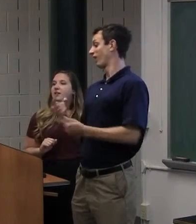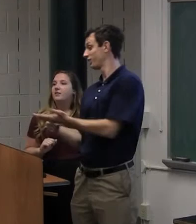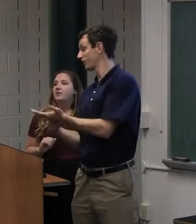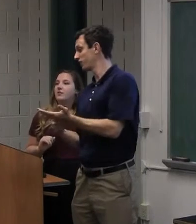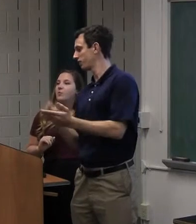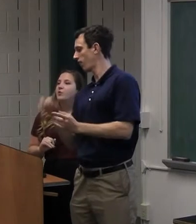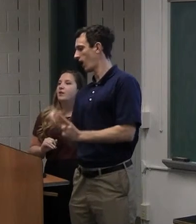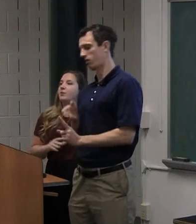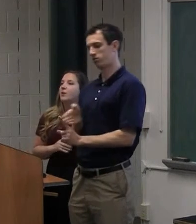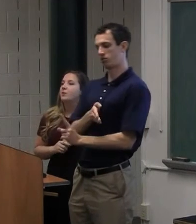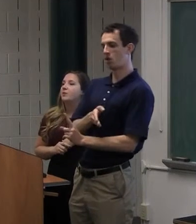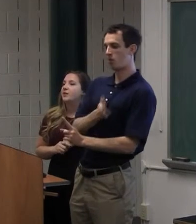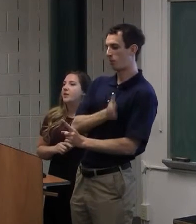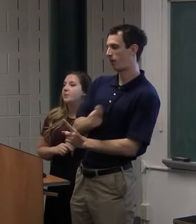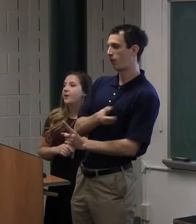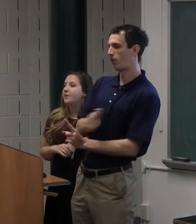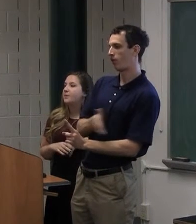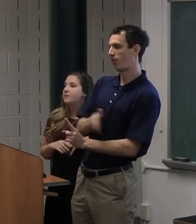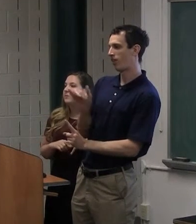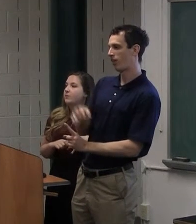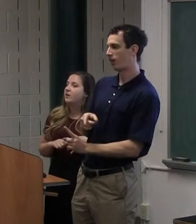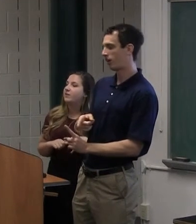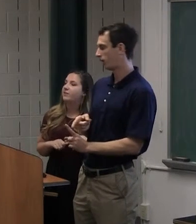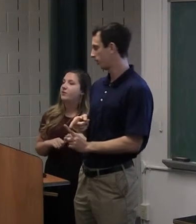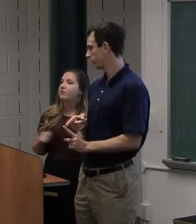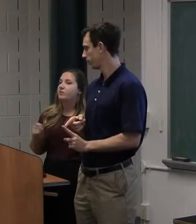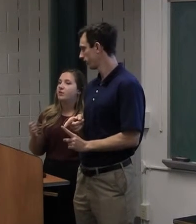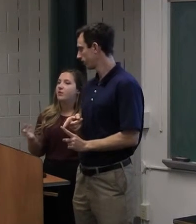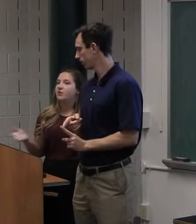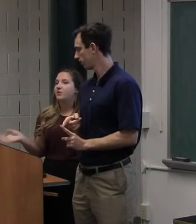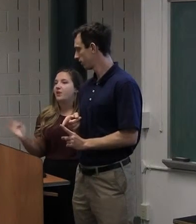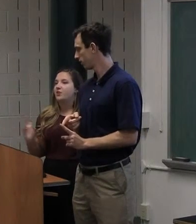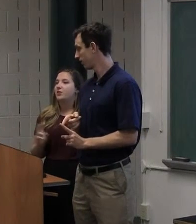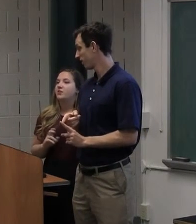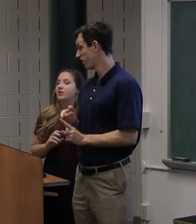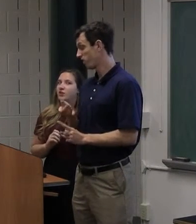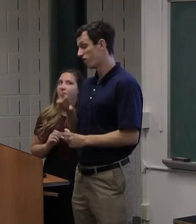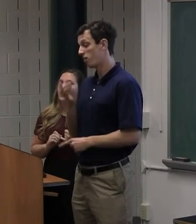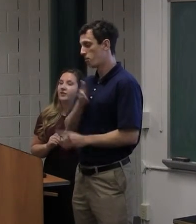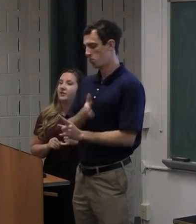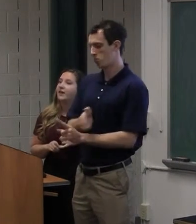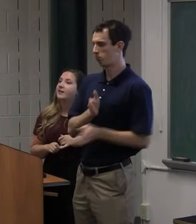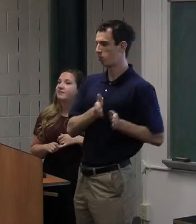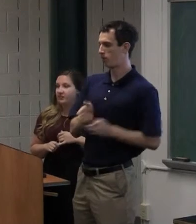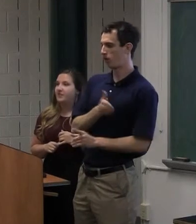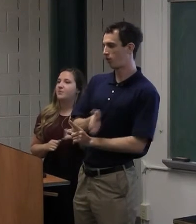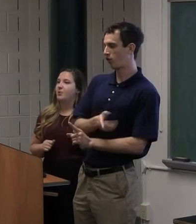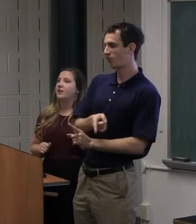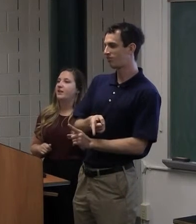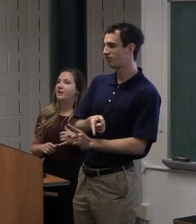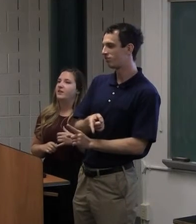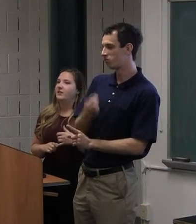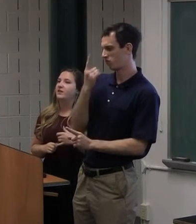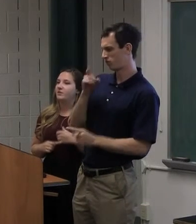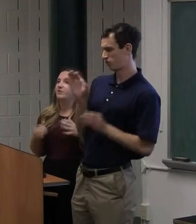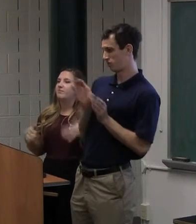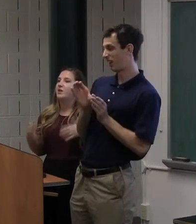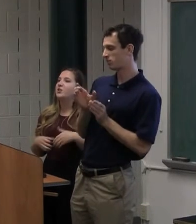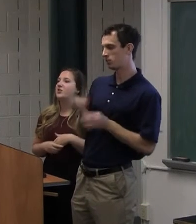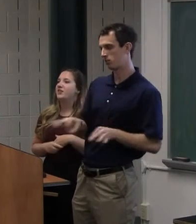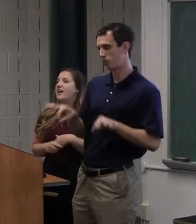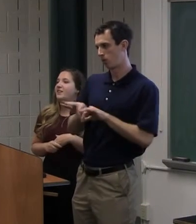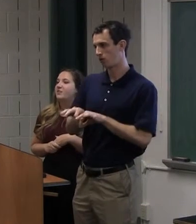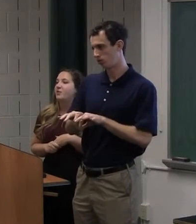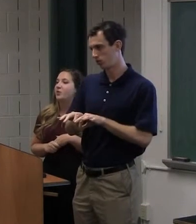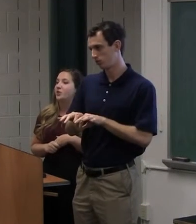actually had some cool time to work with the NIC prep work. If you don't know what certification is, start looking into that. It's important and it's good. It'd